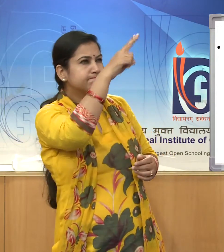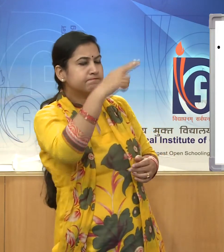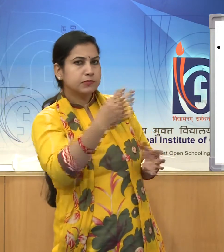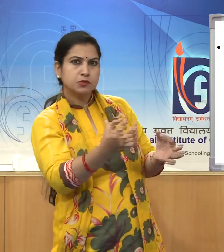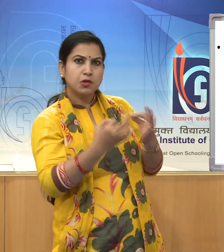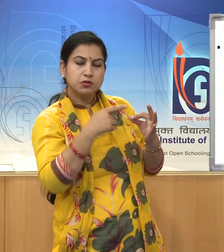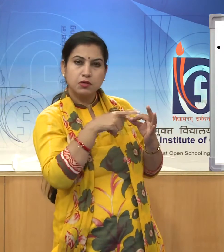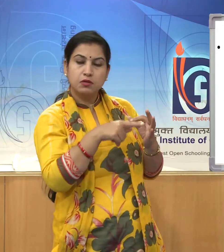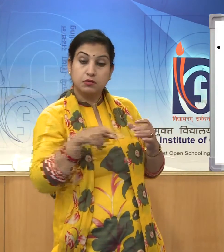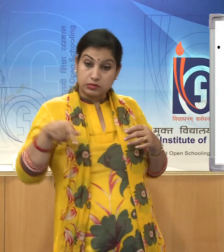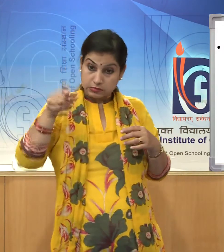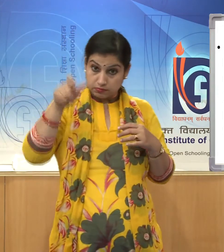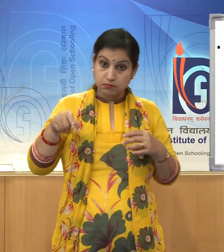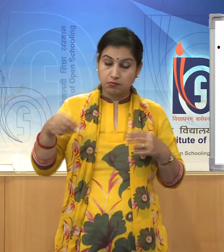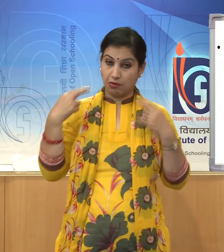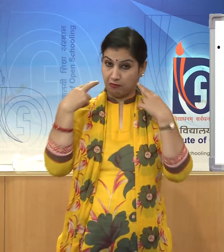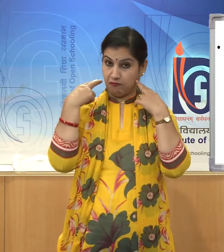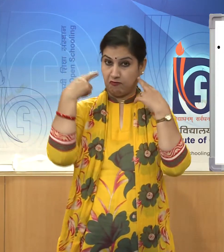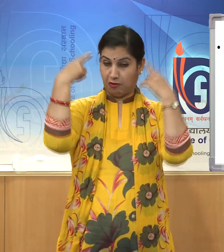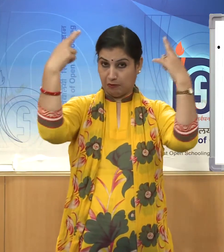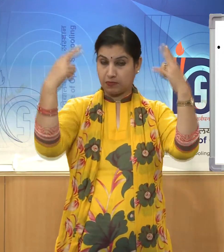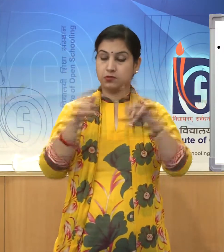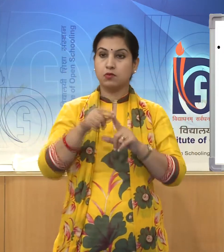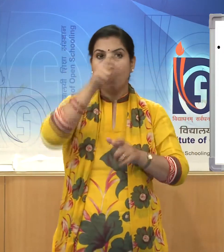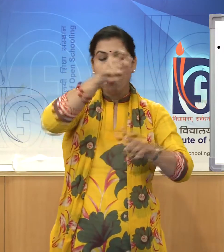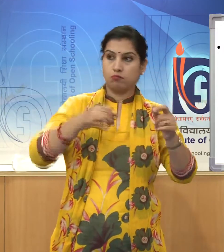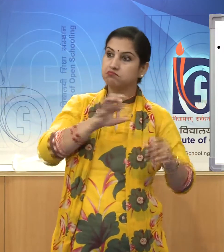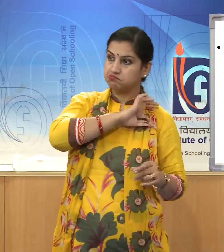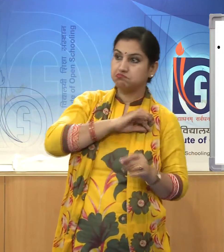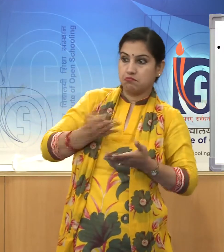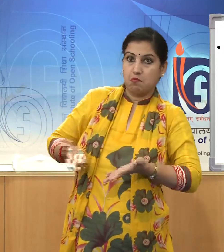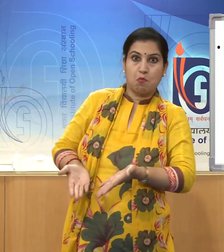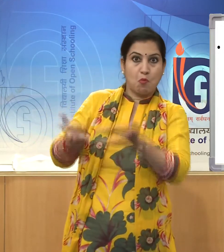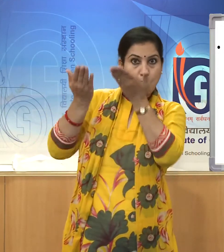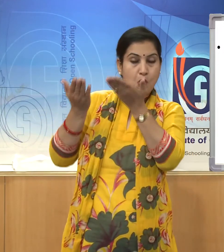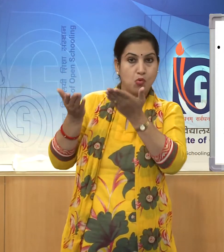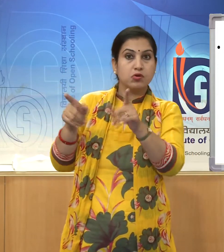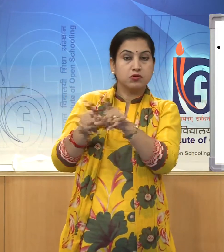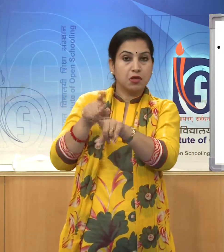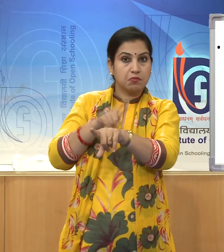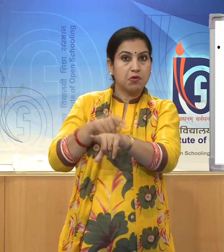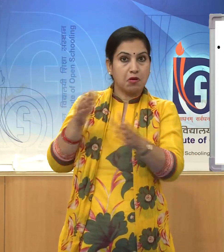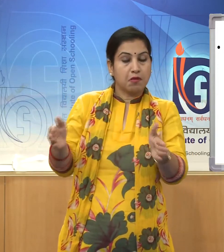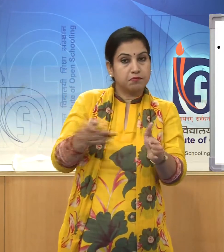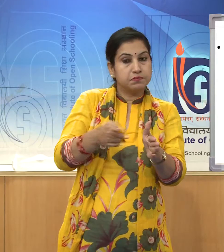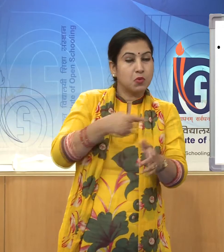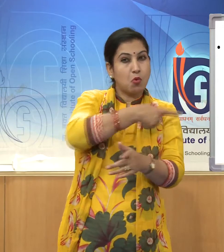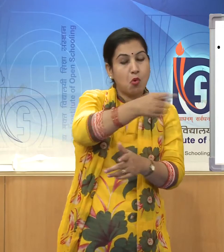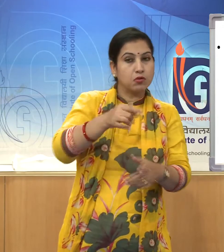materials made him most admired artist of the 20th